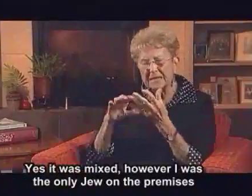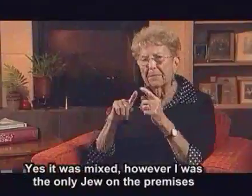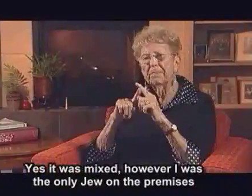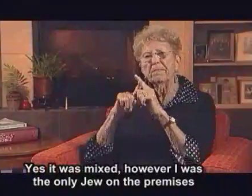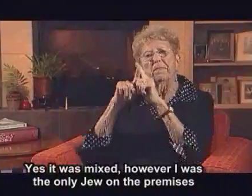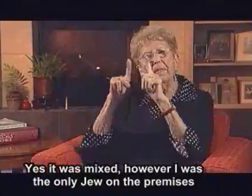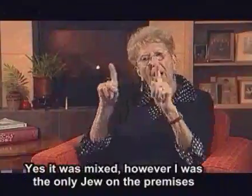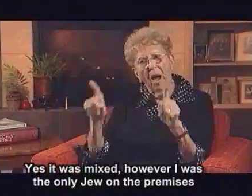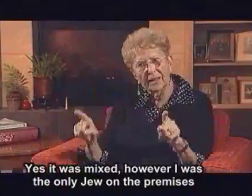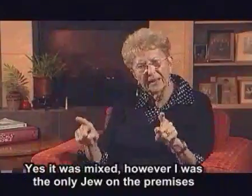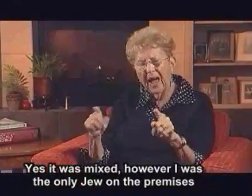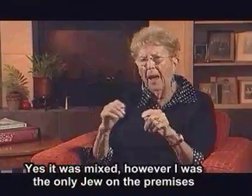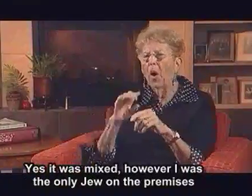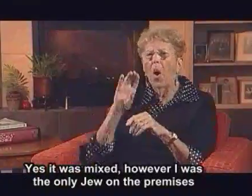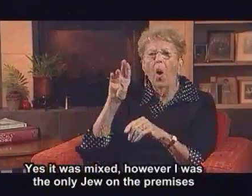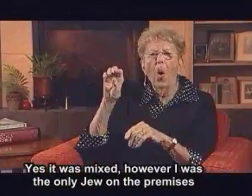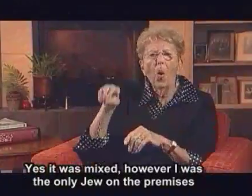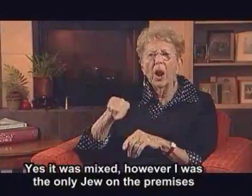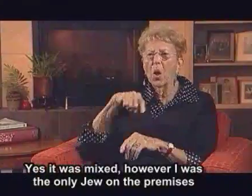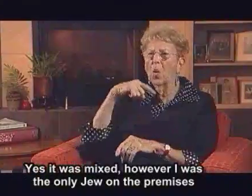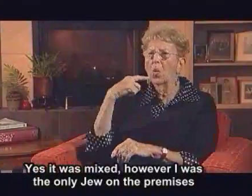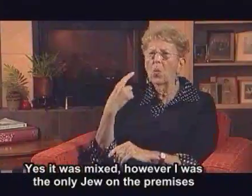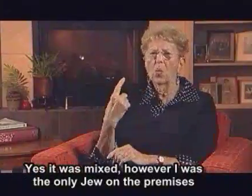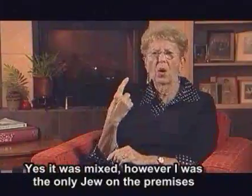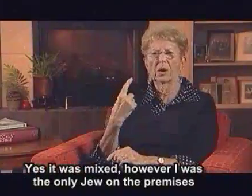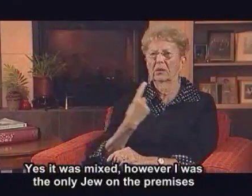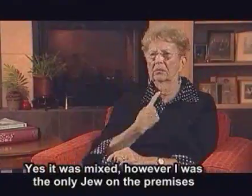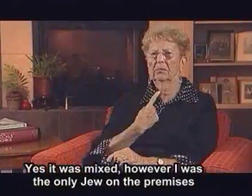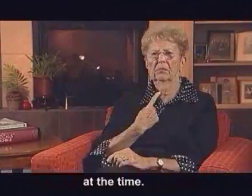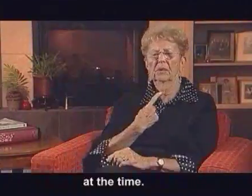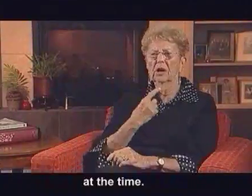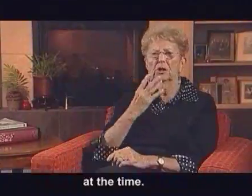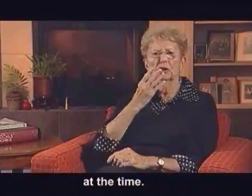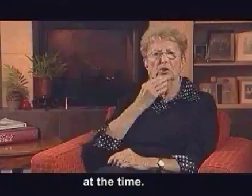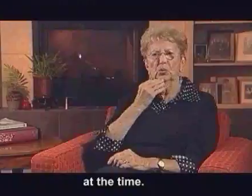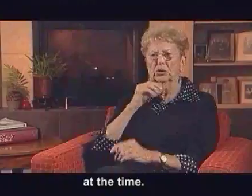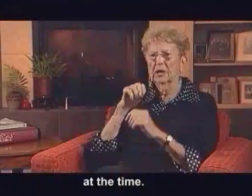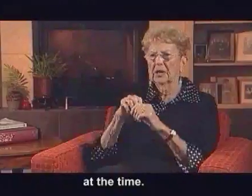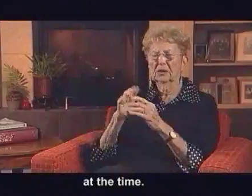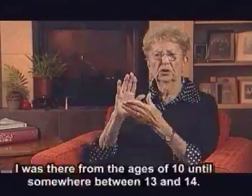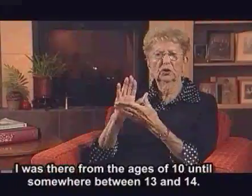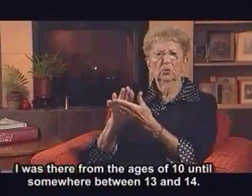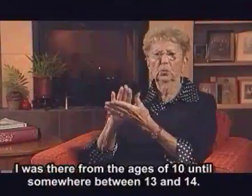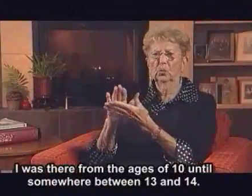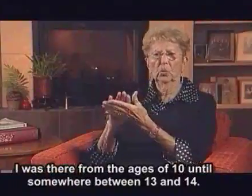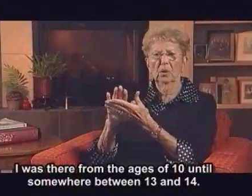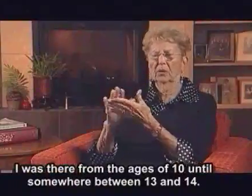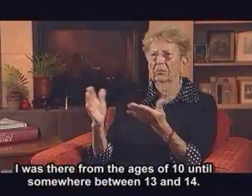Yes, it was mixed. However, I was the only Jew on the premises at the time.